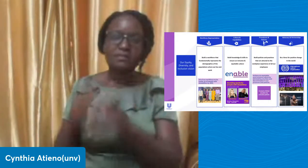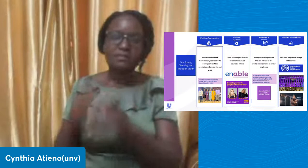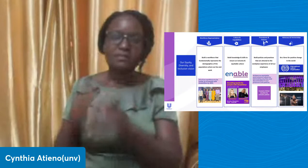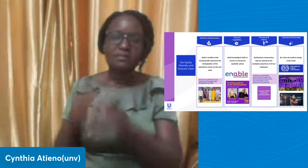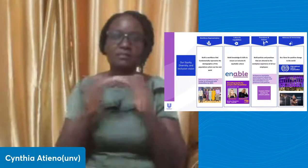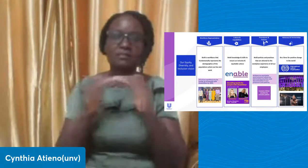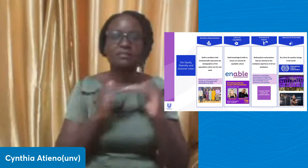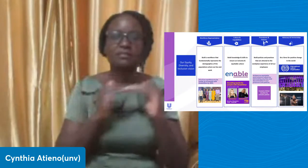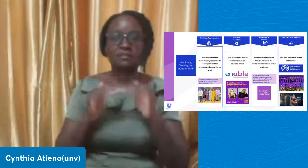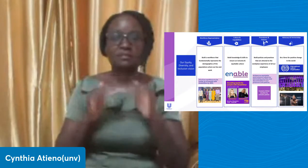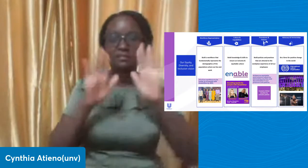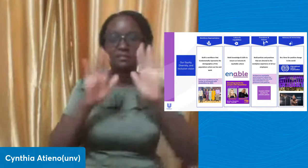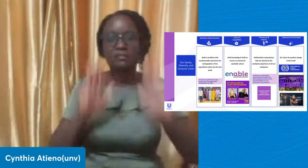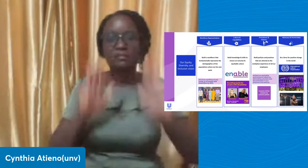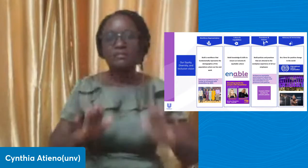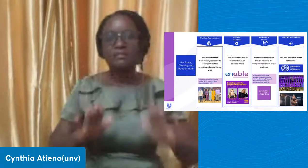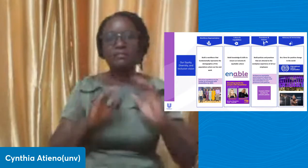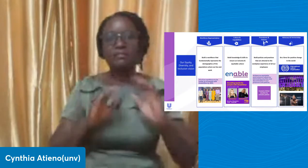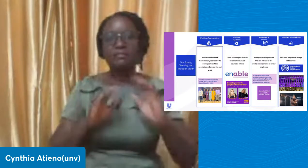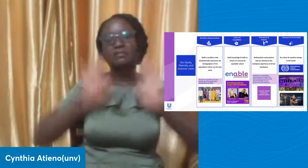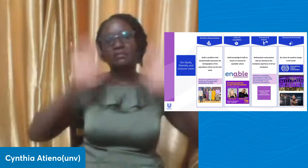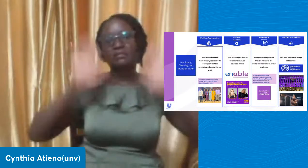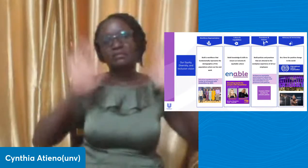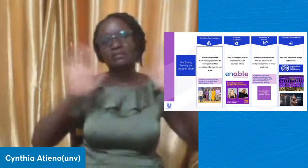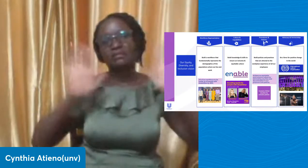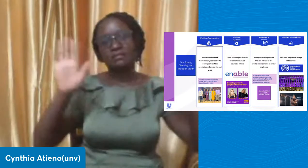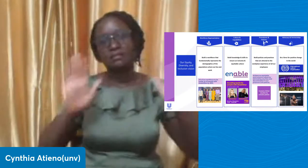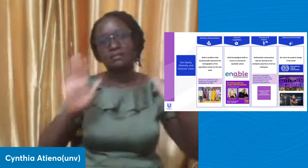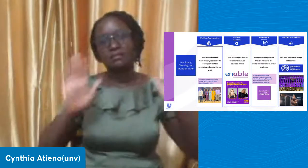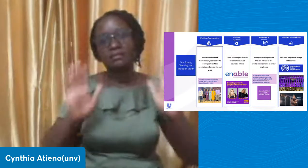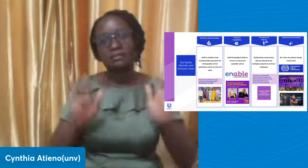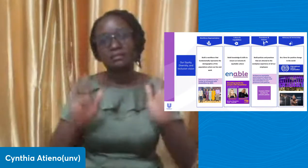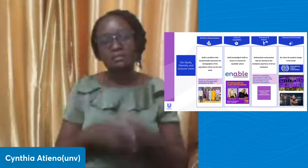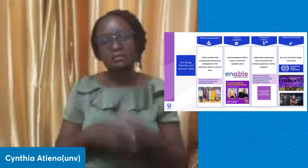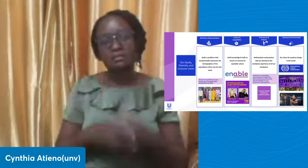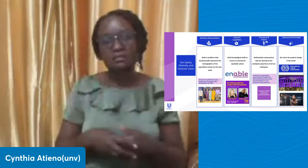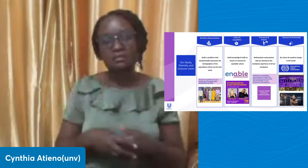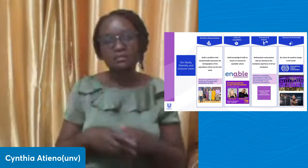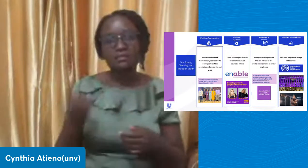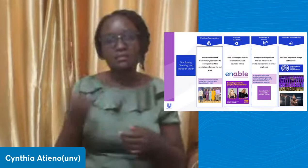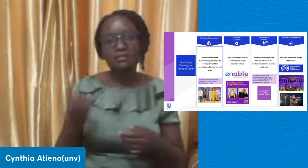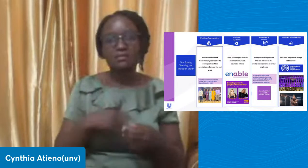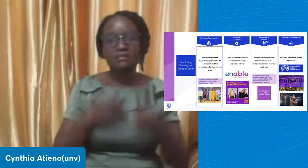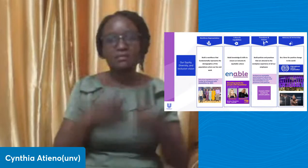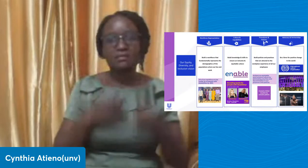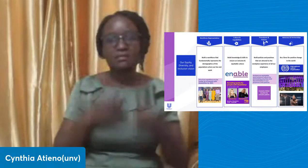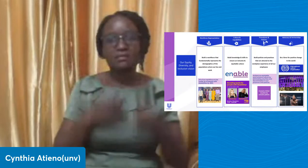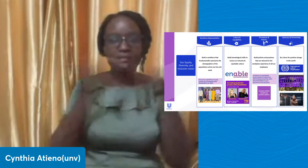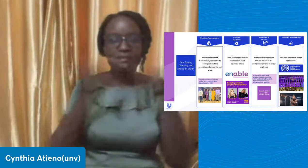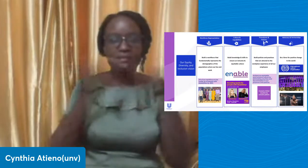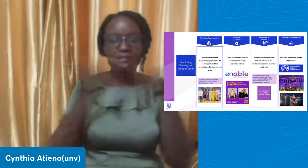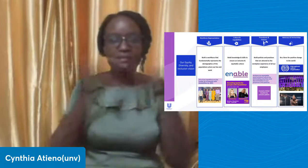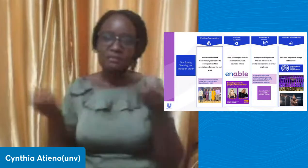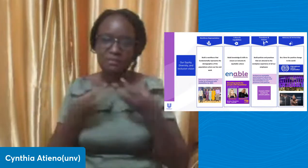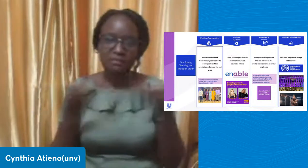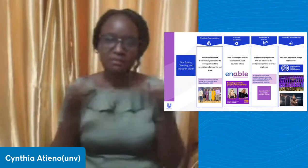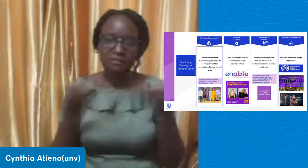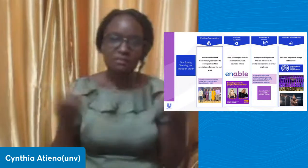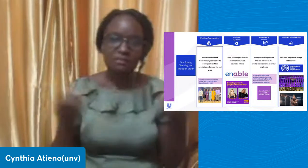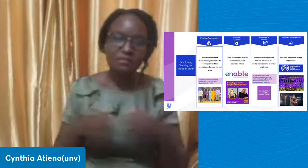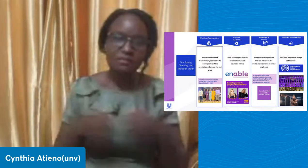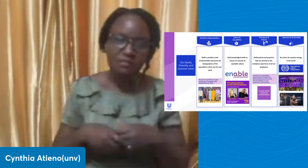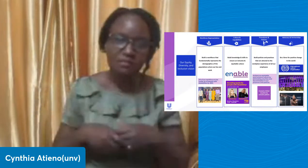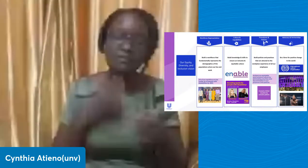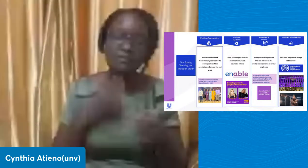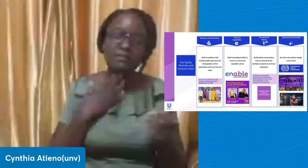the largest marketeers in the world. And through our advertising muscle, both inside and outside Unilever, we want to make sure